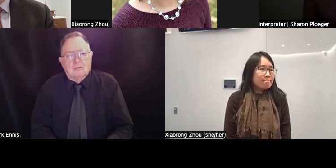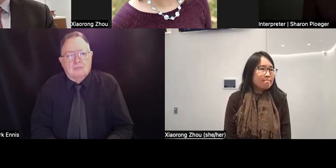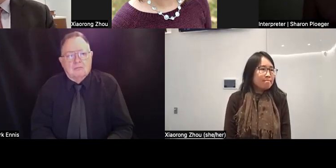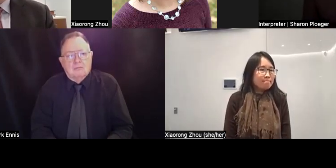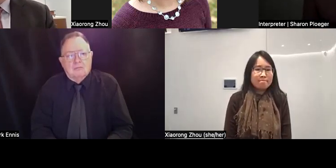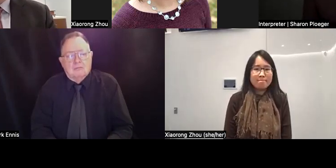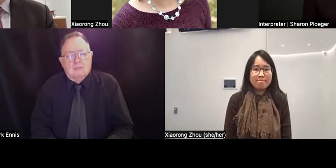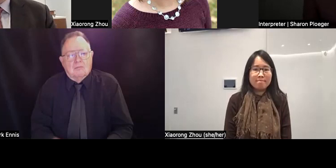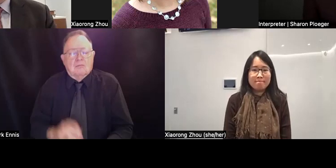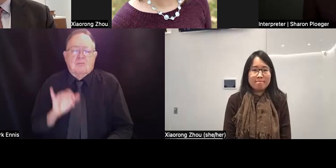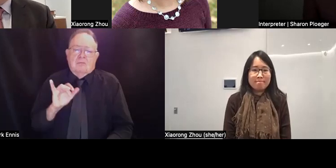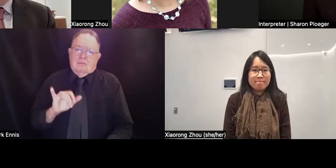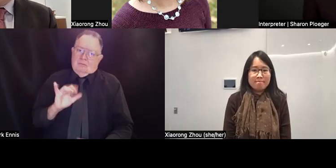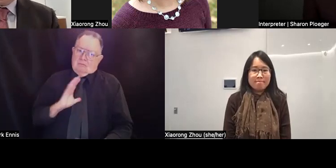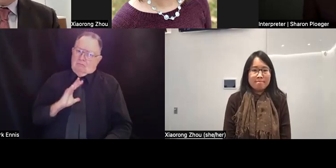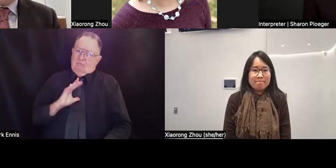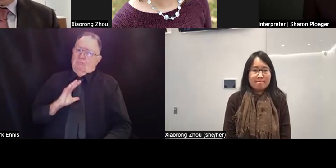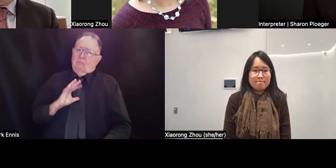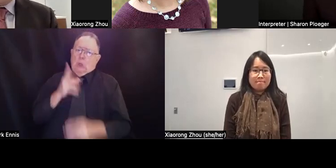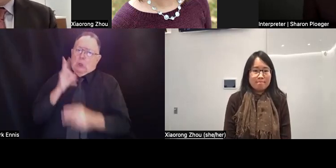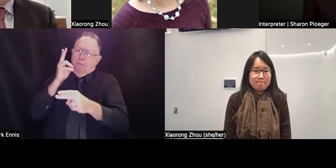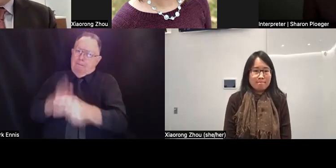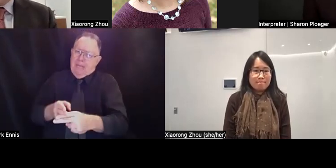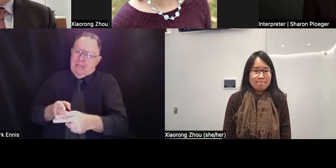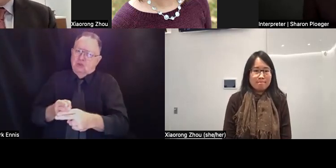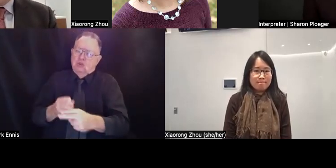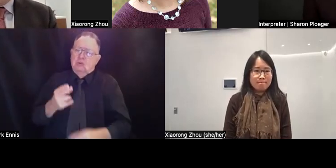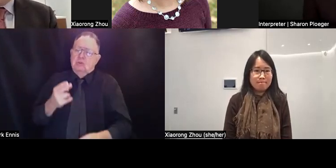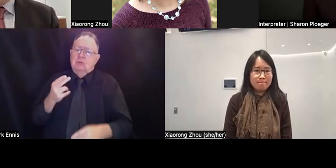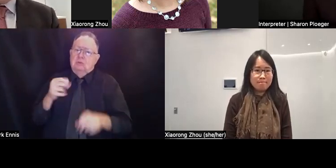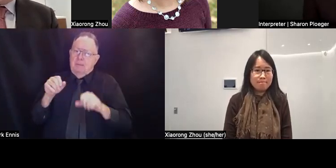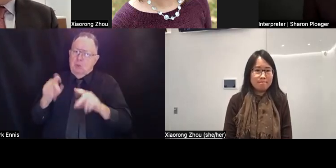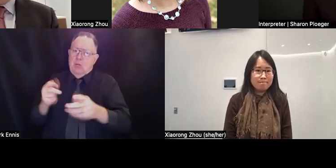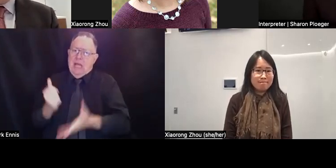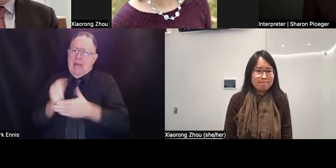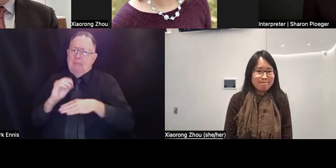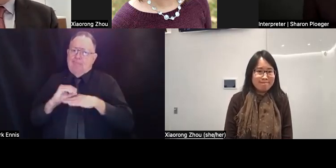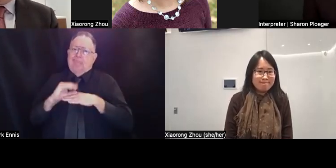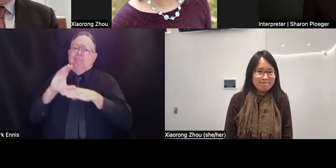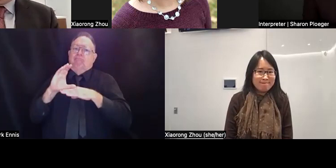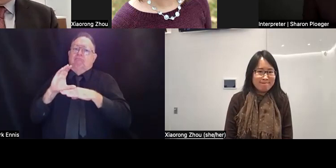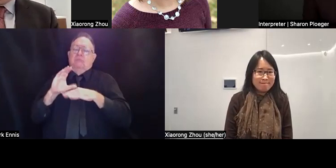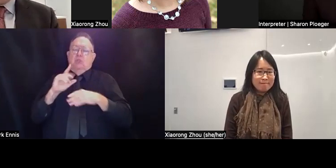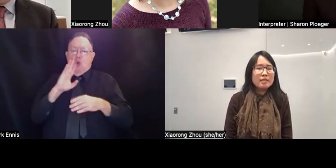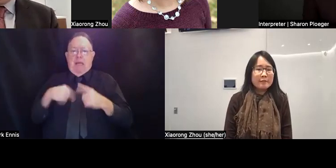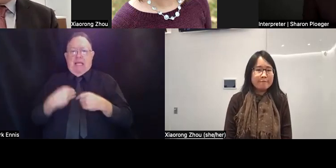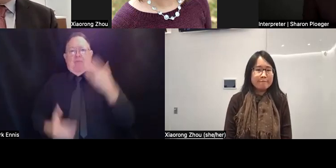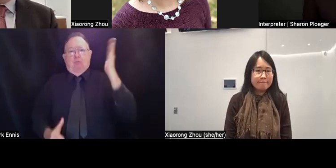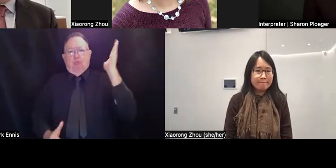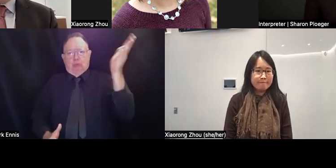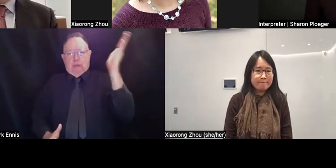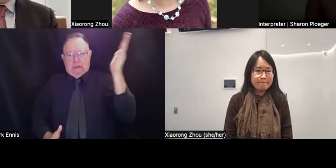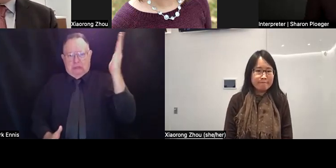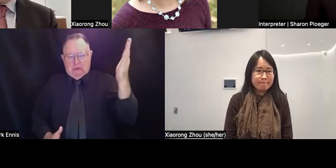Great. So you mentioned one opportunity that is empowering is giving presentations. So I want to use that to, of